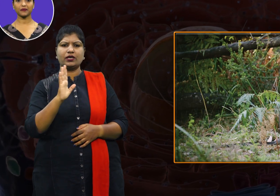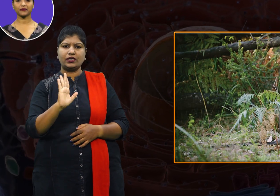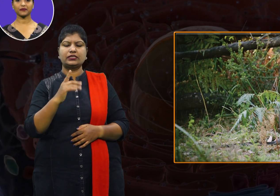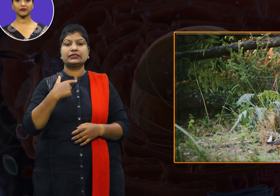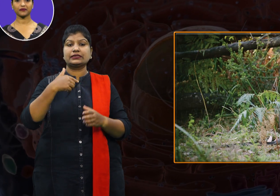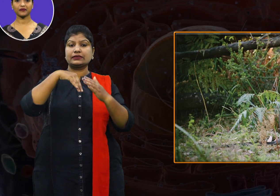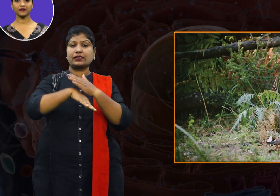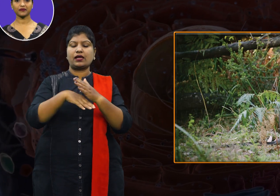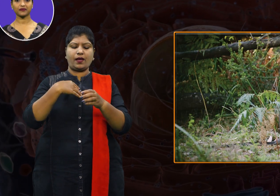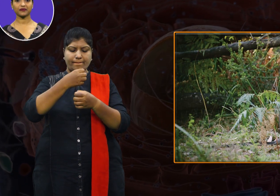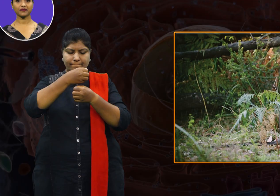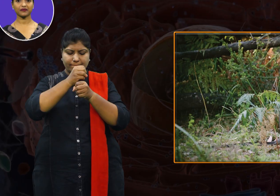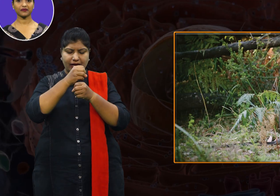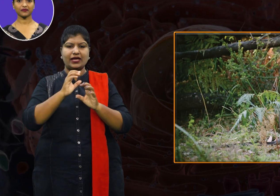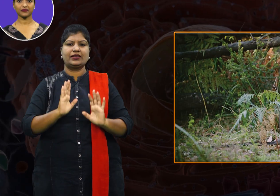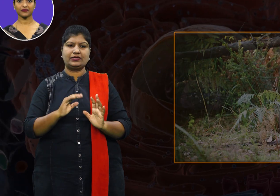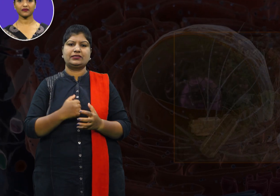microscope.